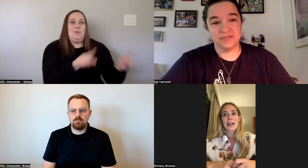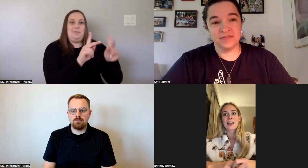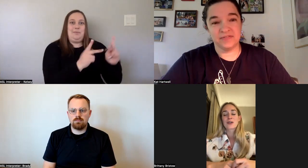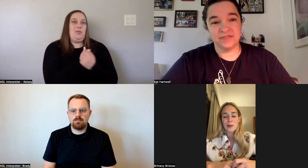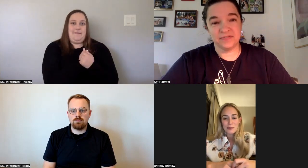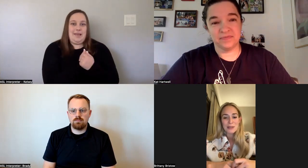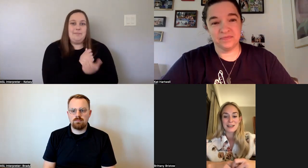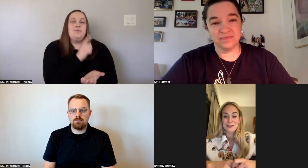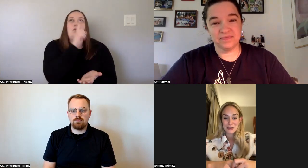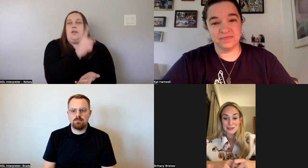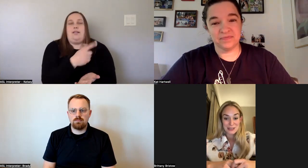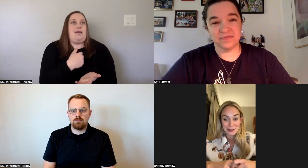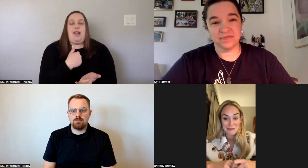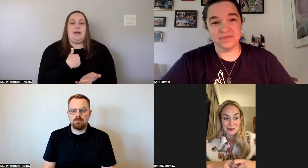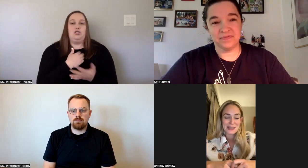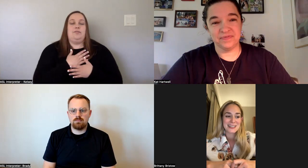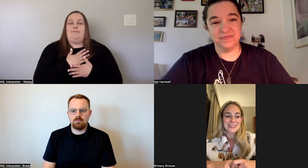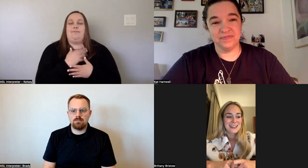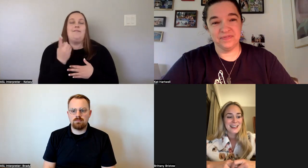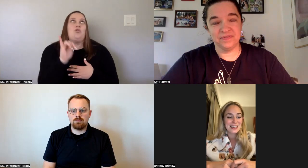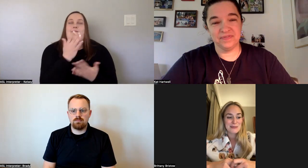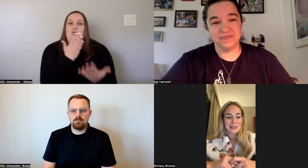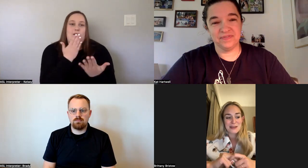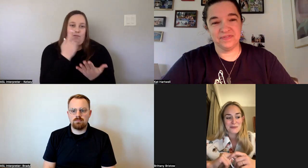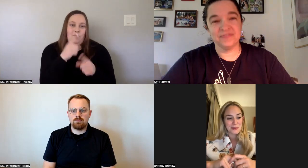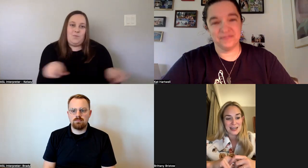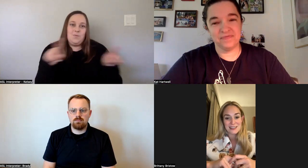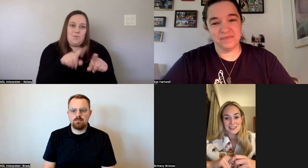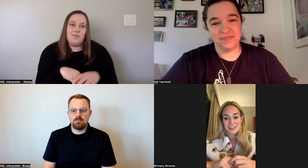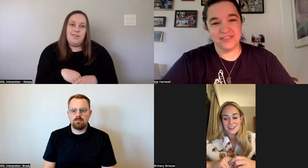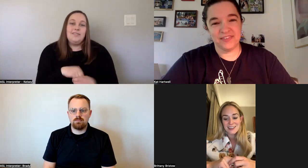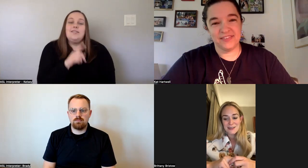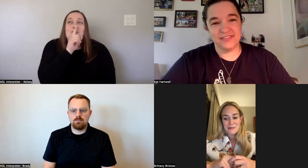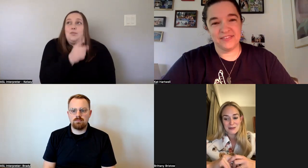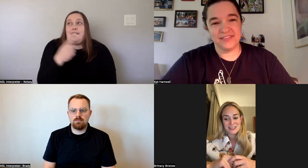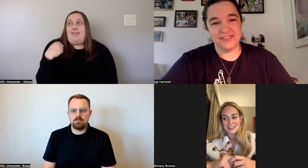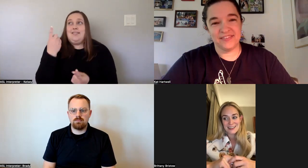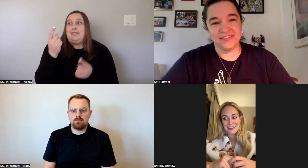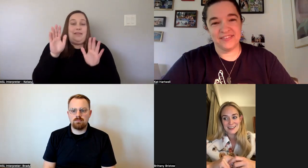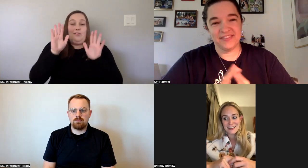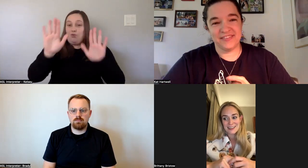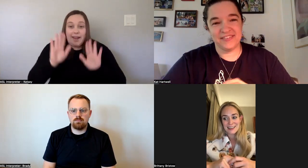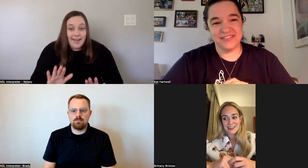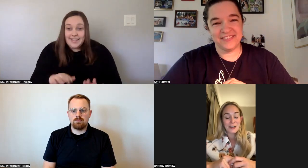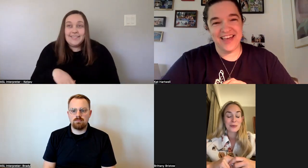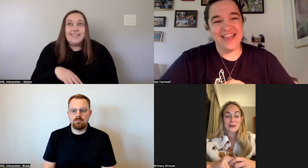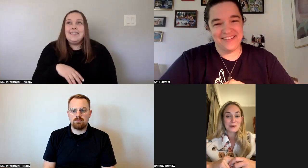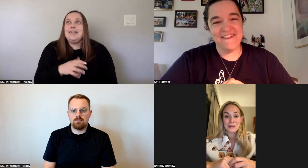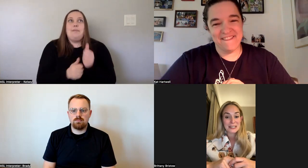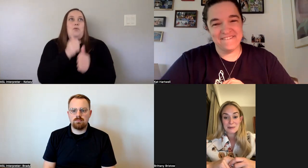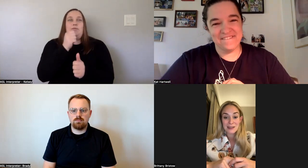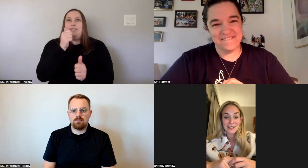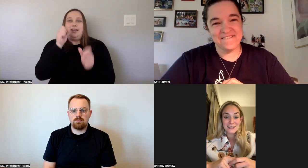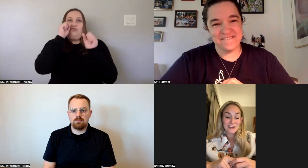so incredibly and eternally grateful, because it has been the greatest, most